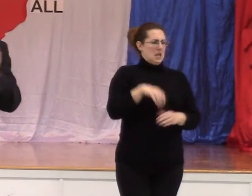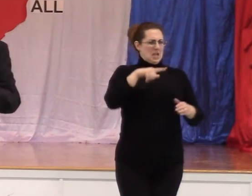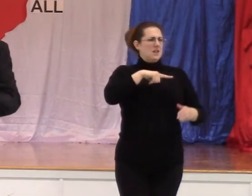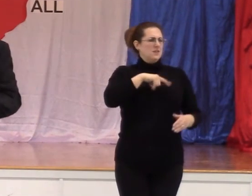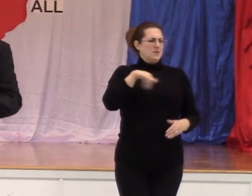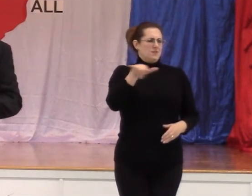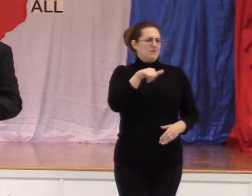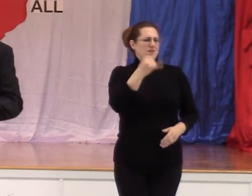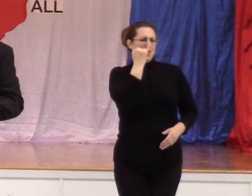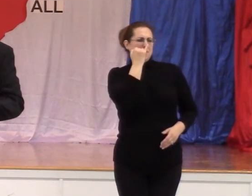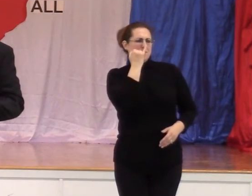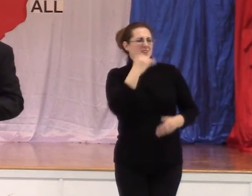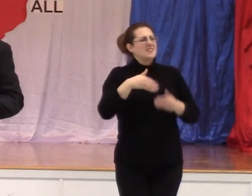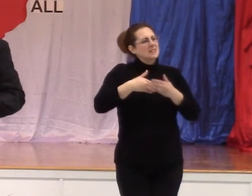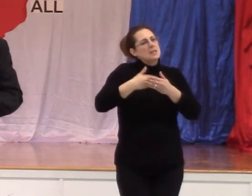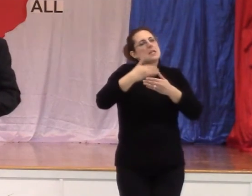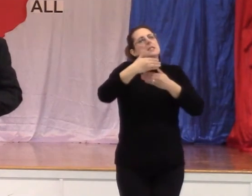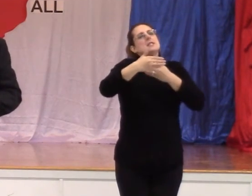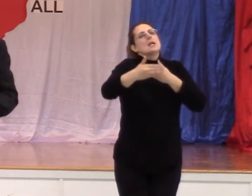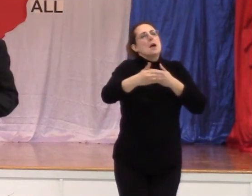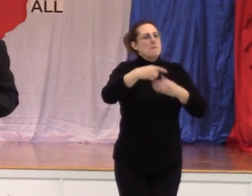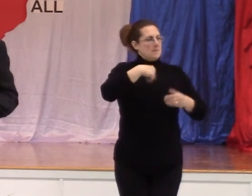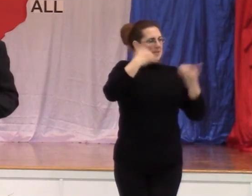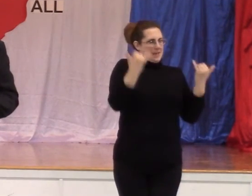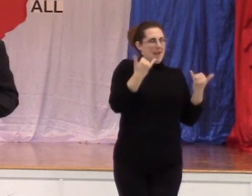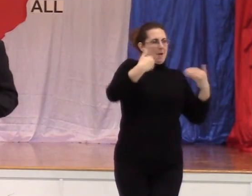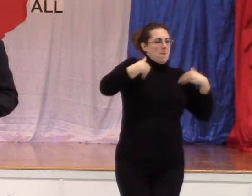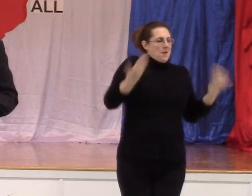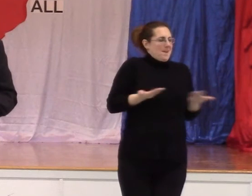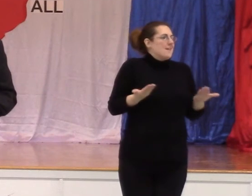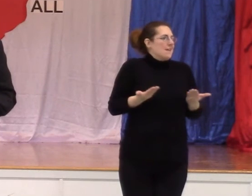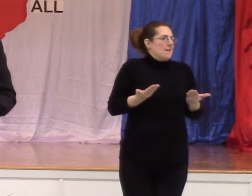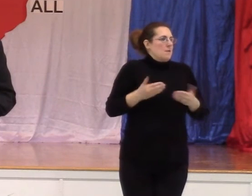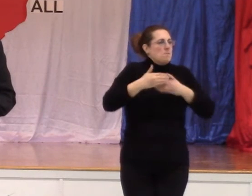that progress, but they are the truly mature ones in the faith.